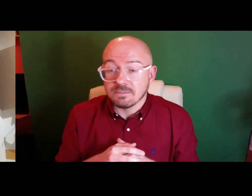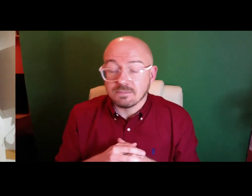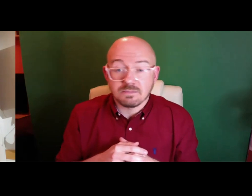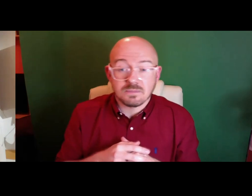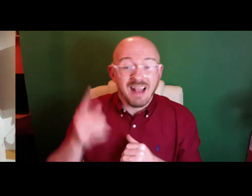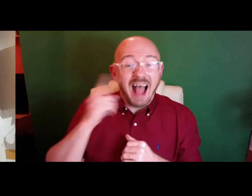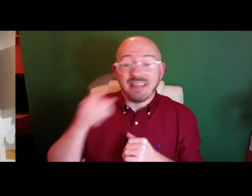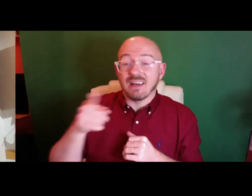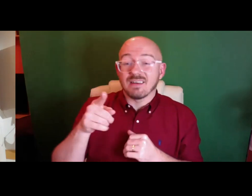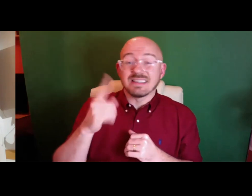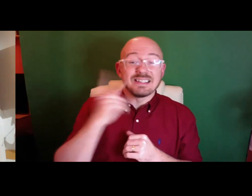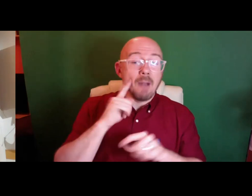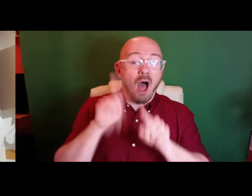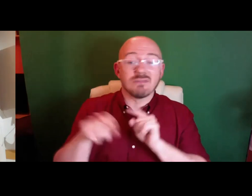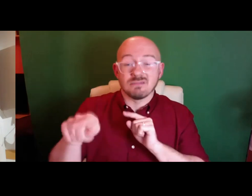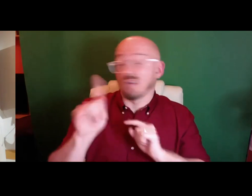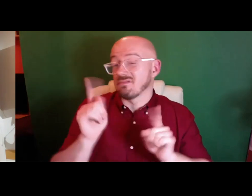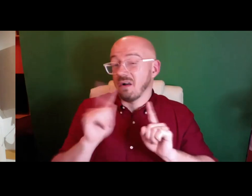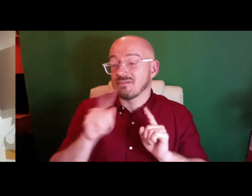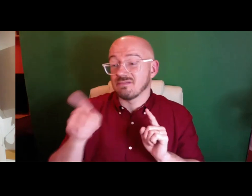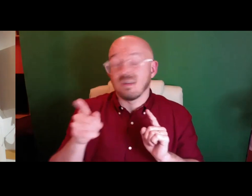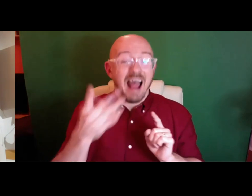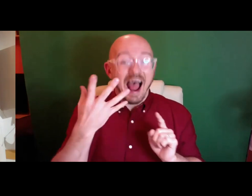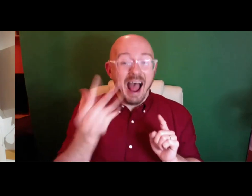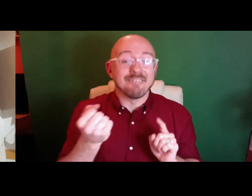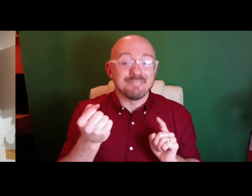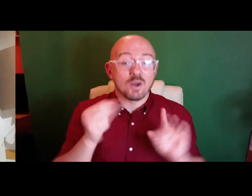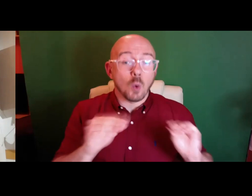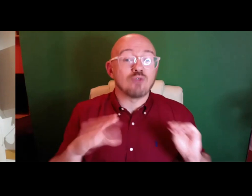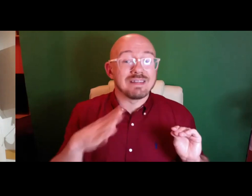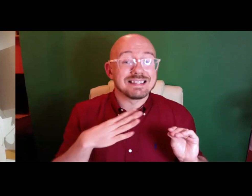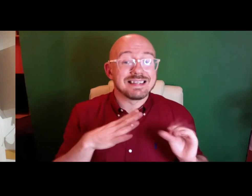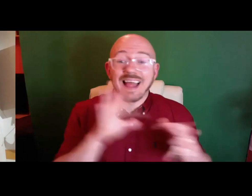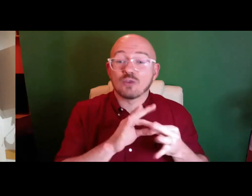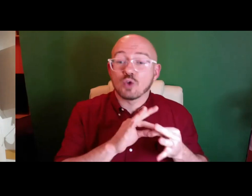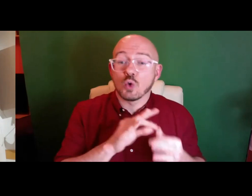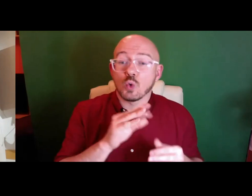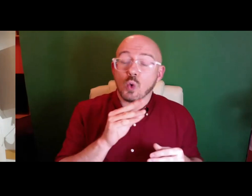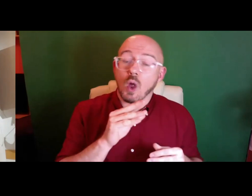and whether we need to develop this area a lot further in terms of setting up courses and so on.